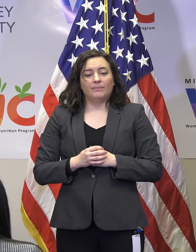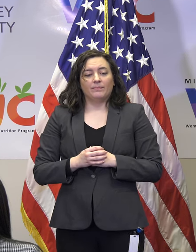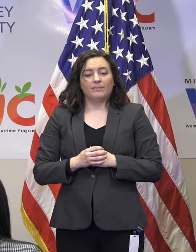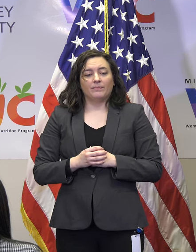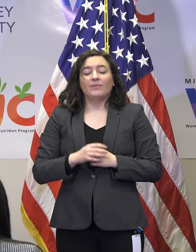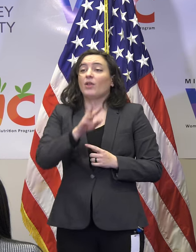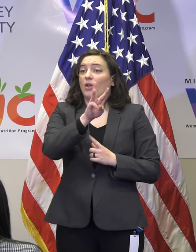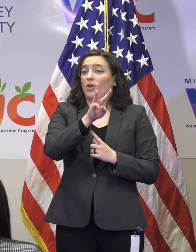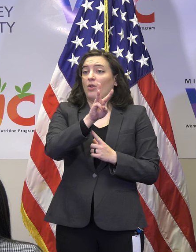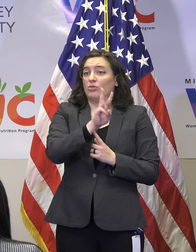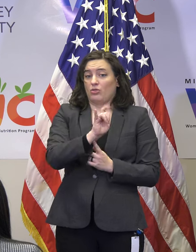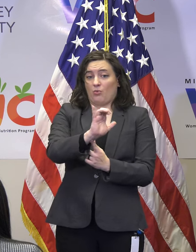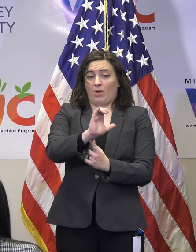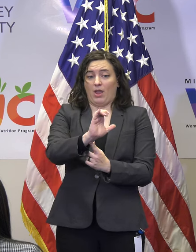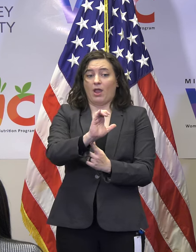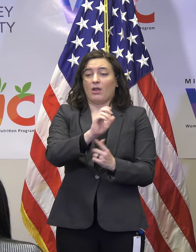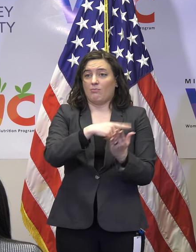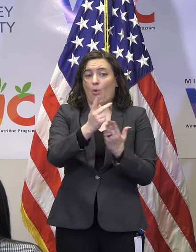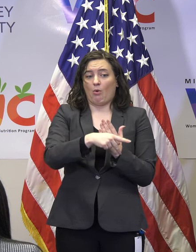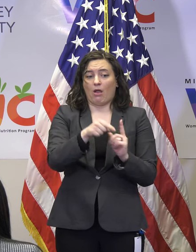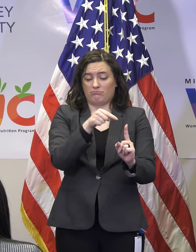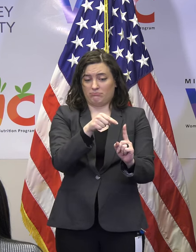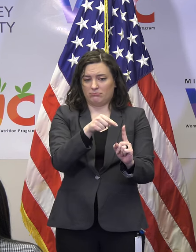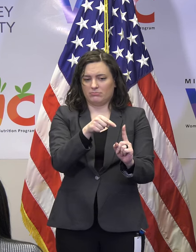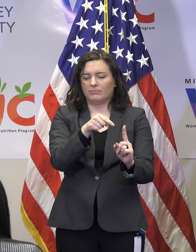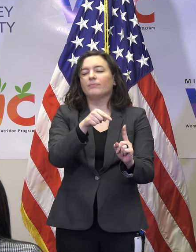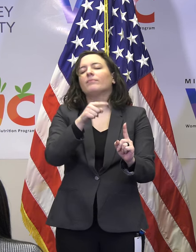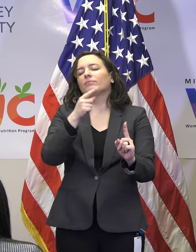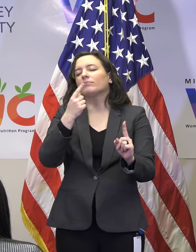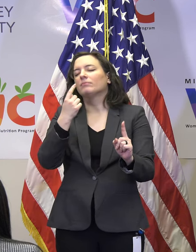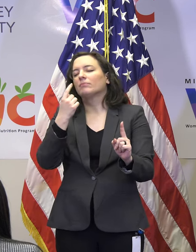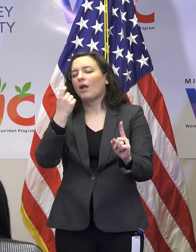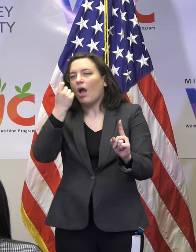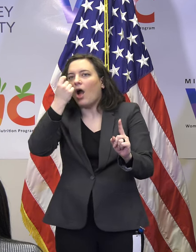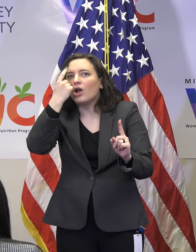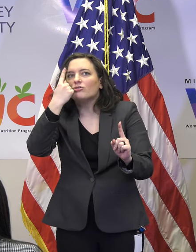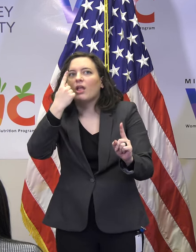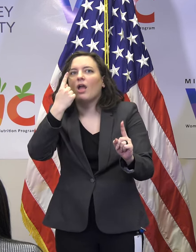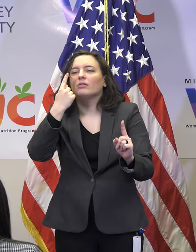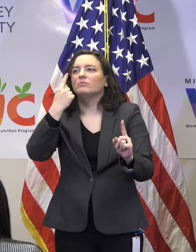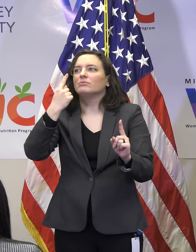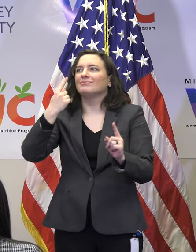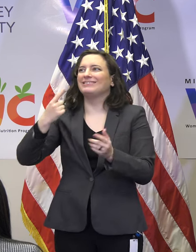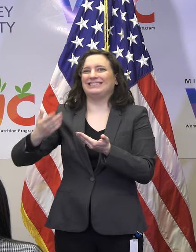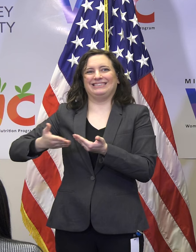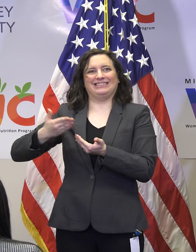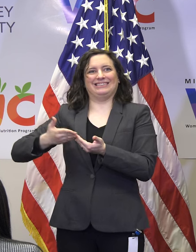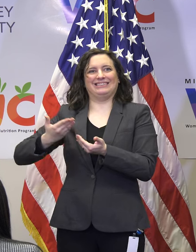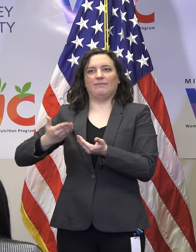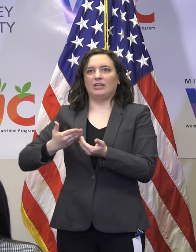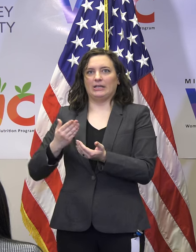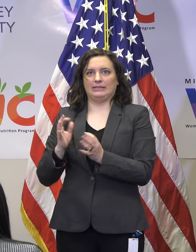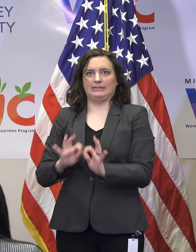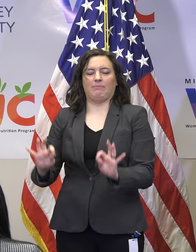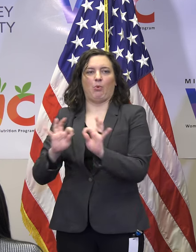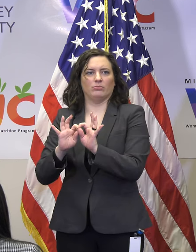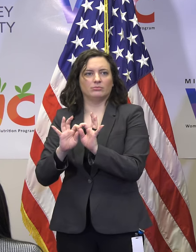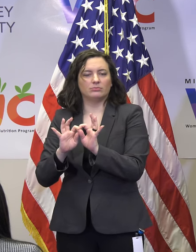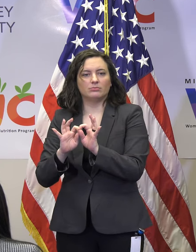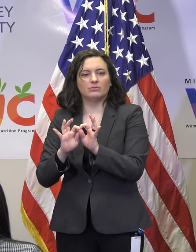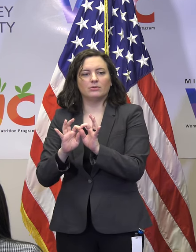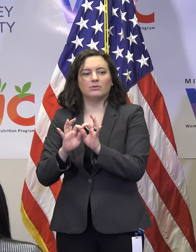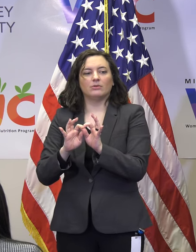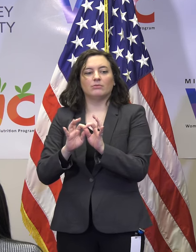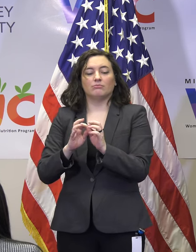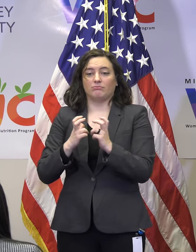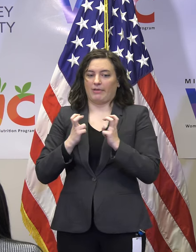a WIC program that also understands the importance of continued convenience, investing as